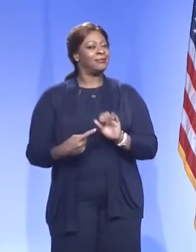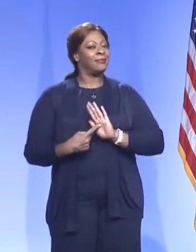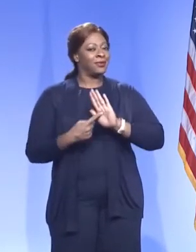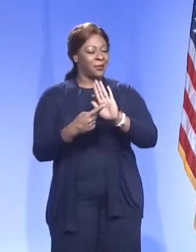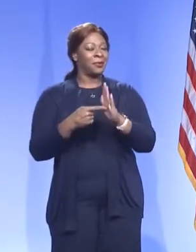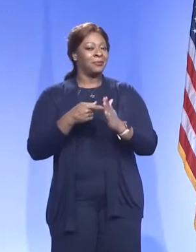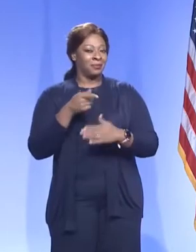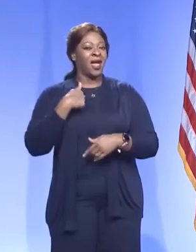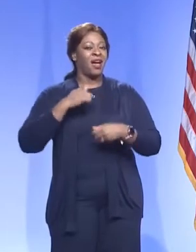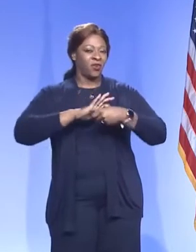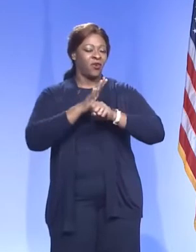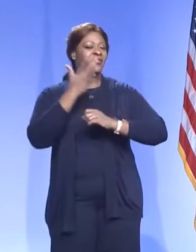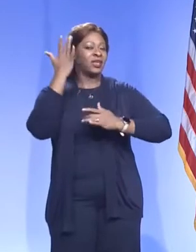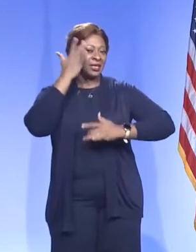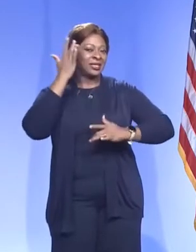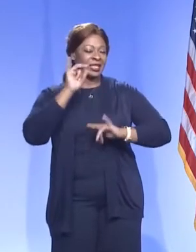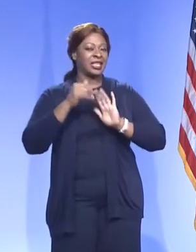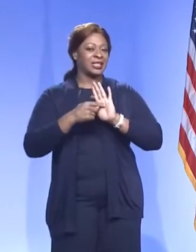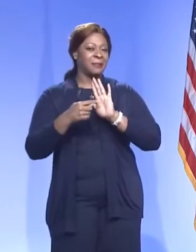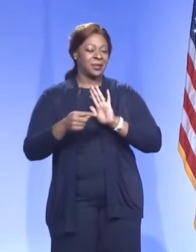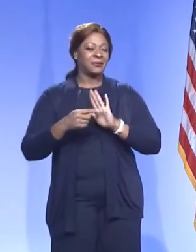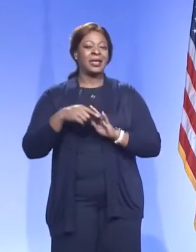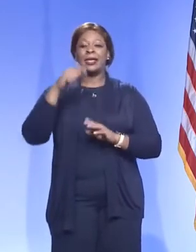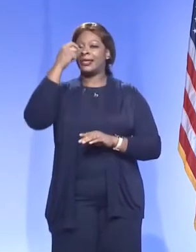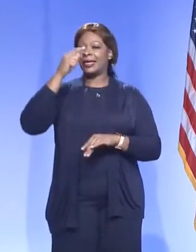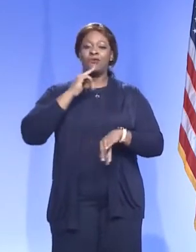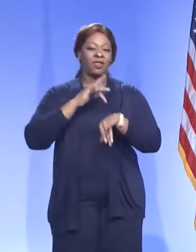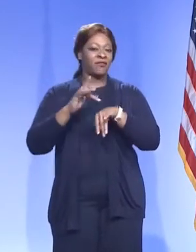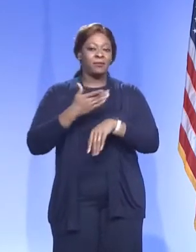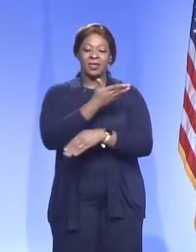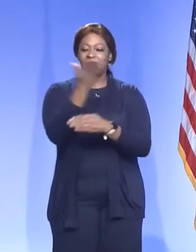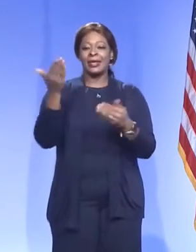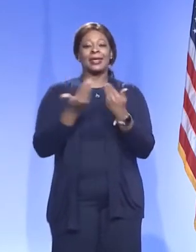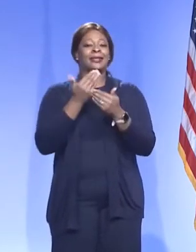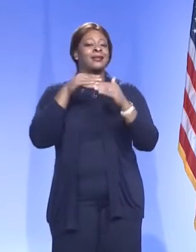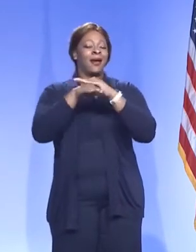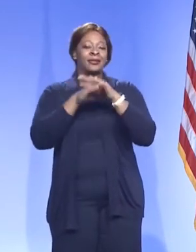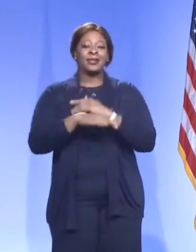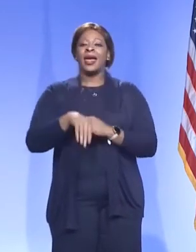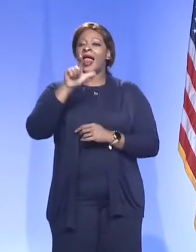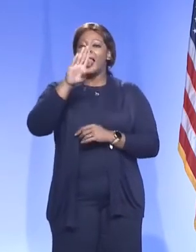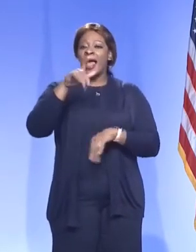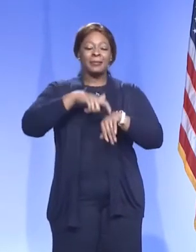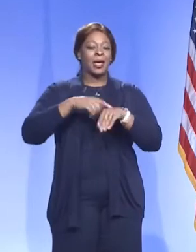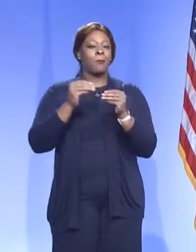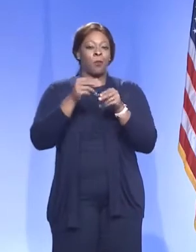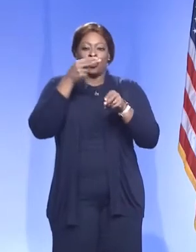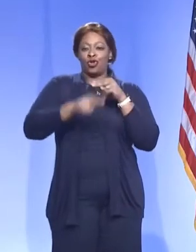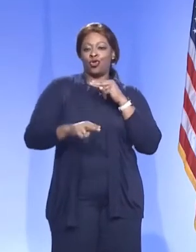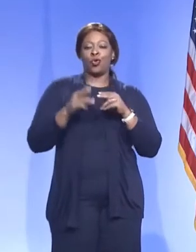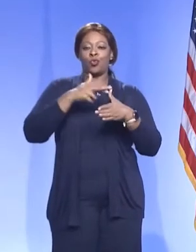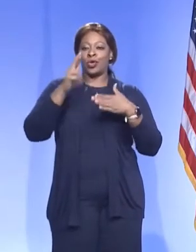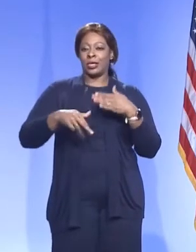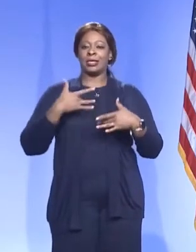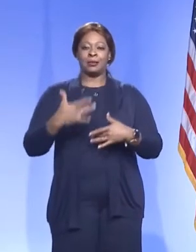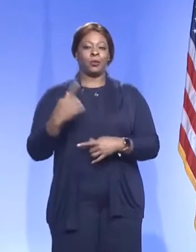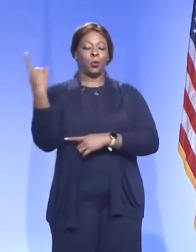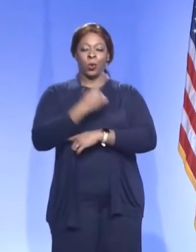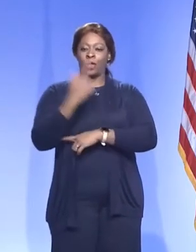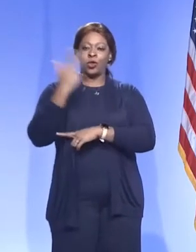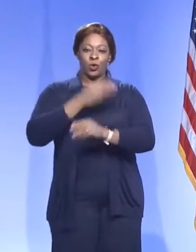breathing, has sudden and unexplained headaches, feeling fatigued or malaise, develops a sore throat, any of